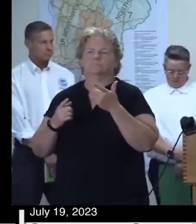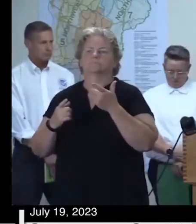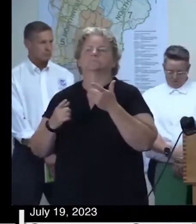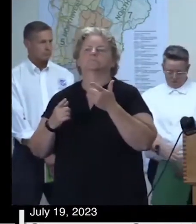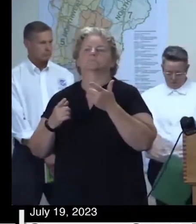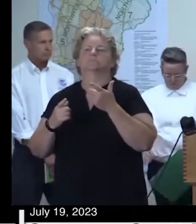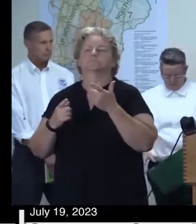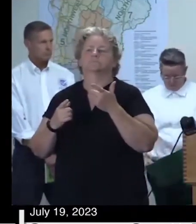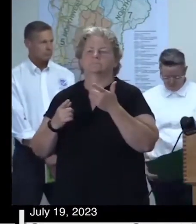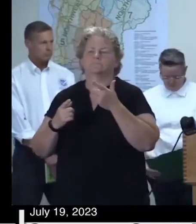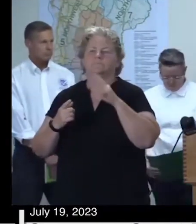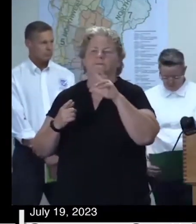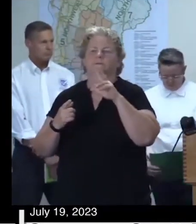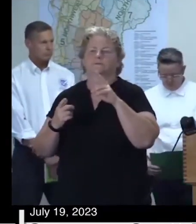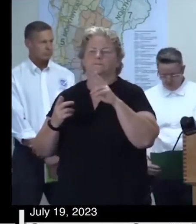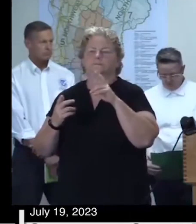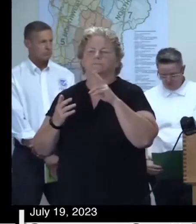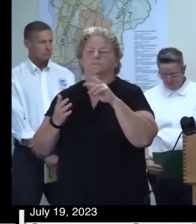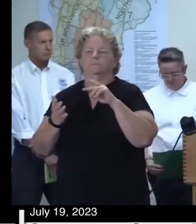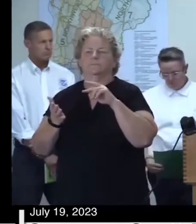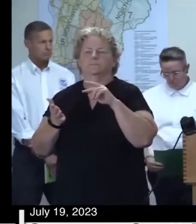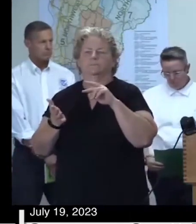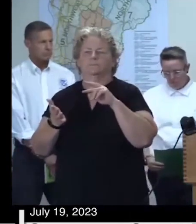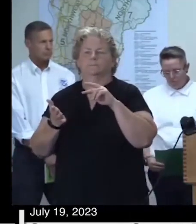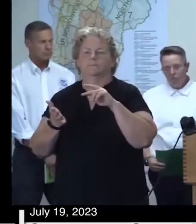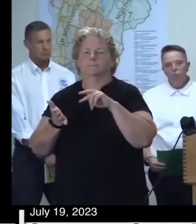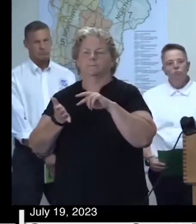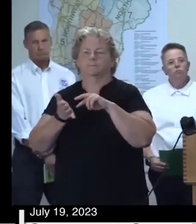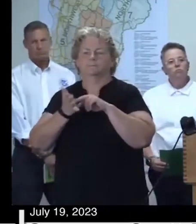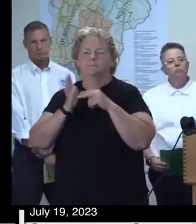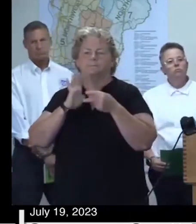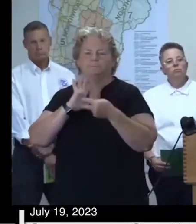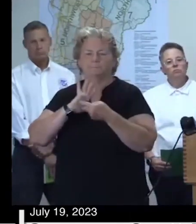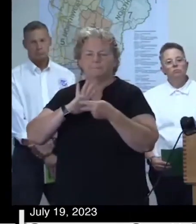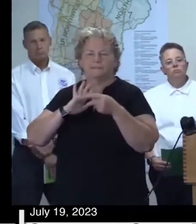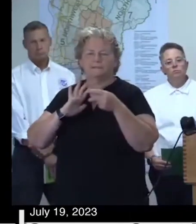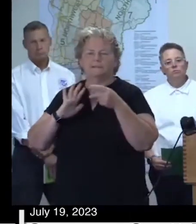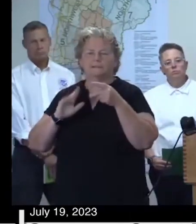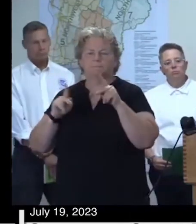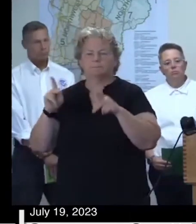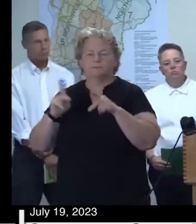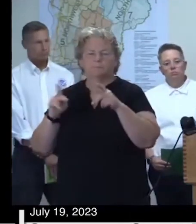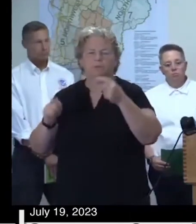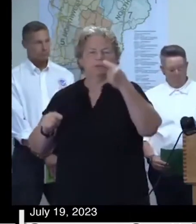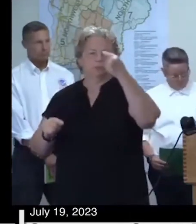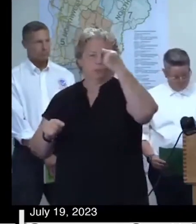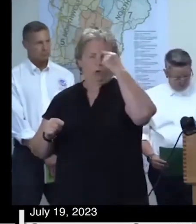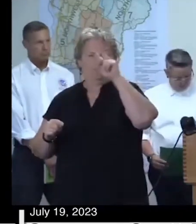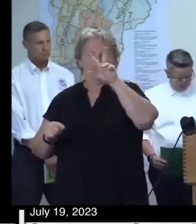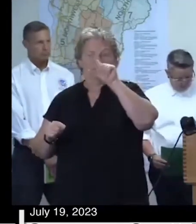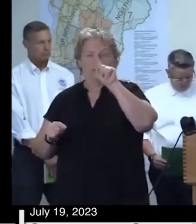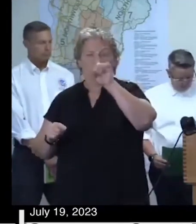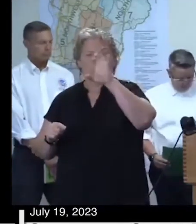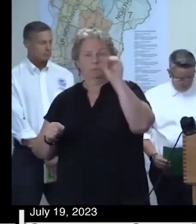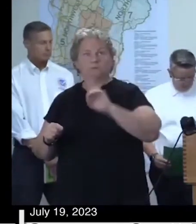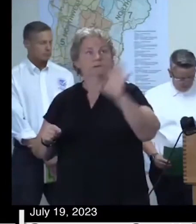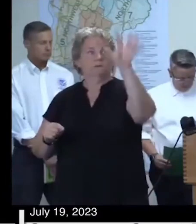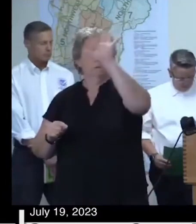through this response and get into recovery, we're going to want to send that message that when that comes to